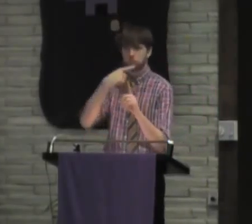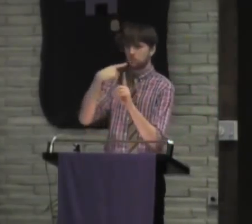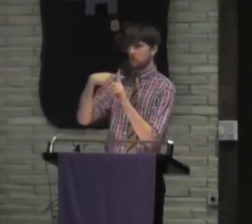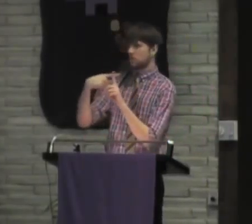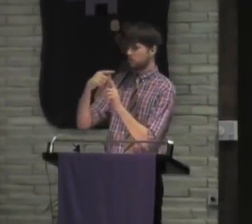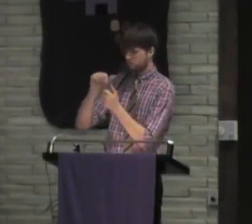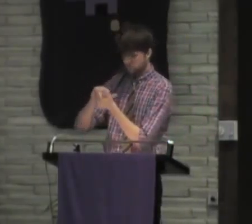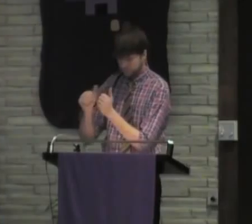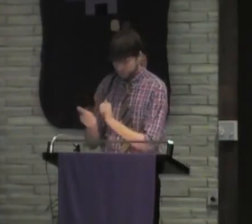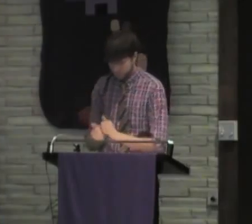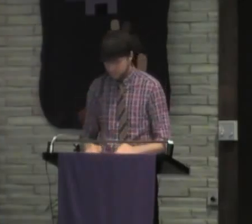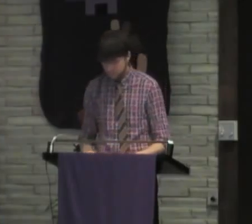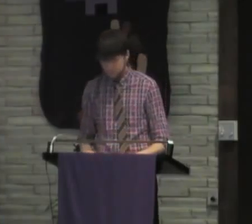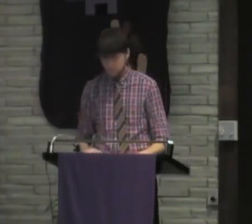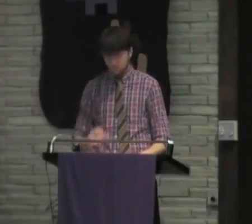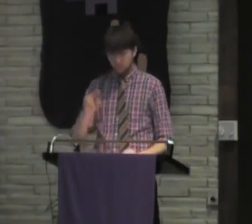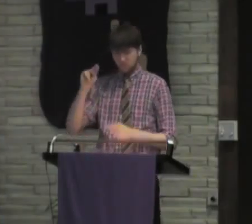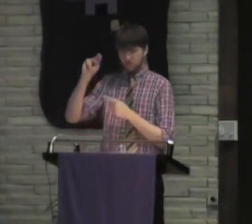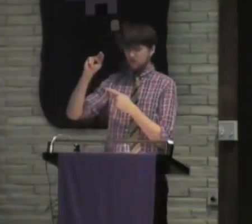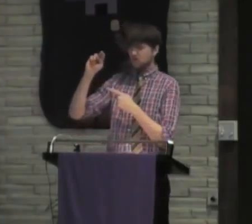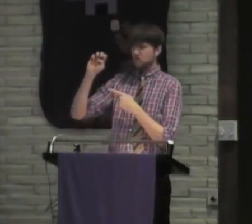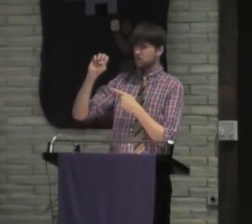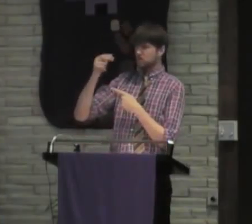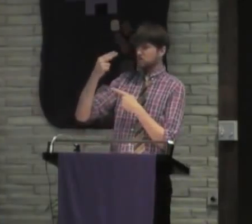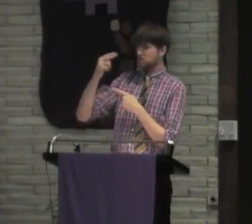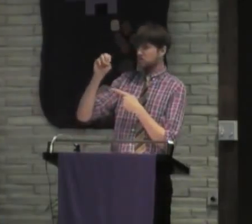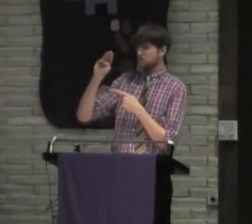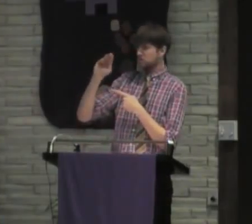It's an example so that you can learn how to create positive changes in your life.